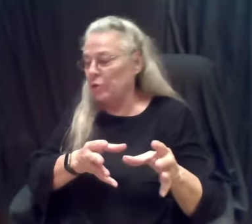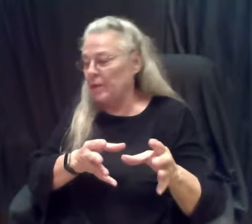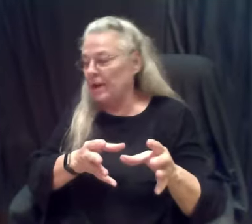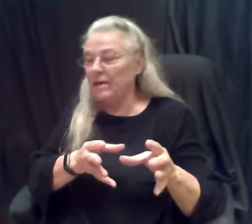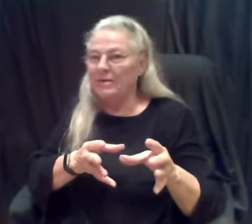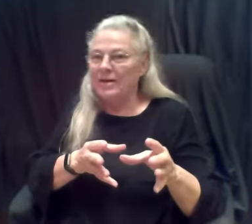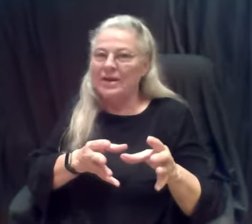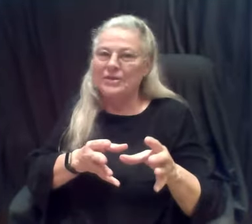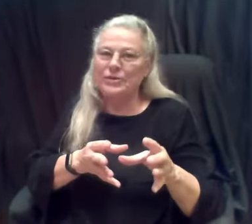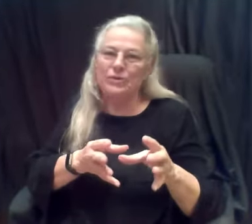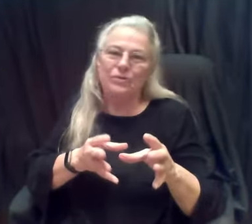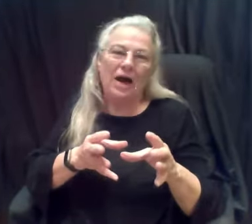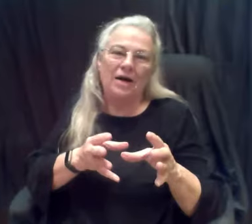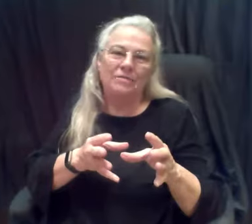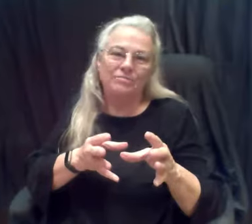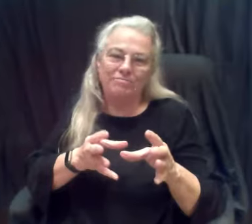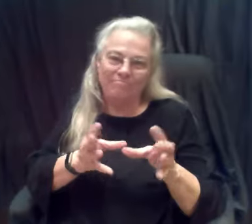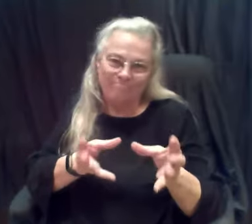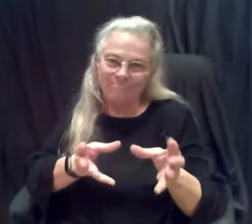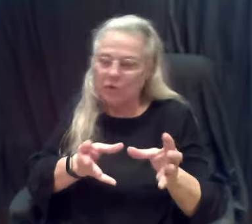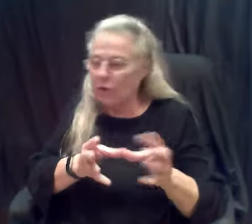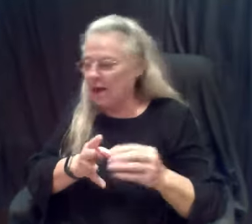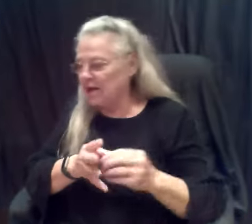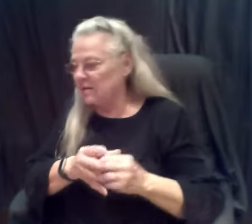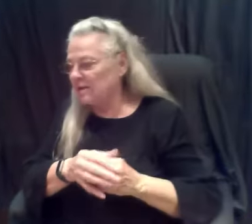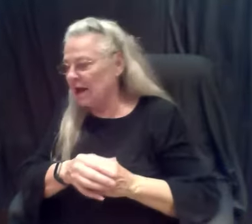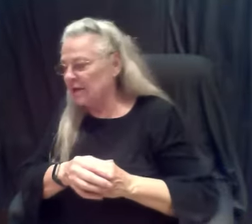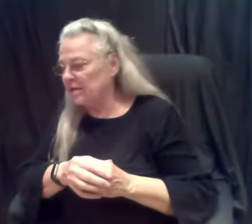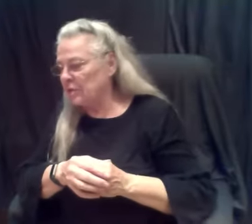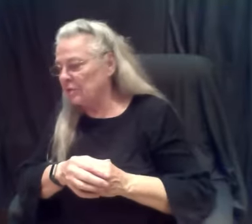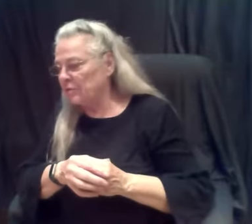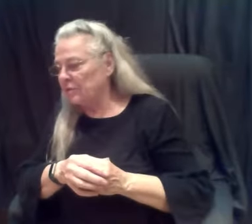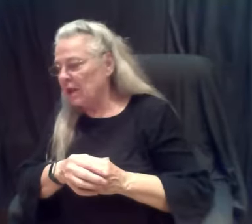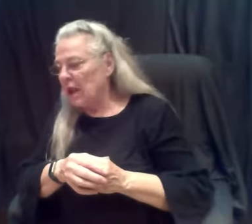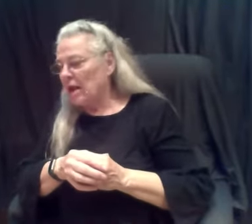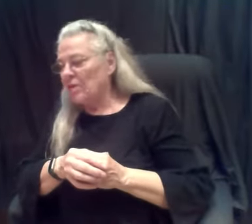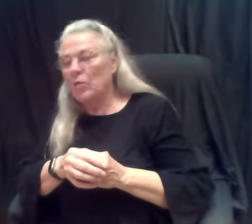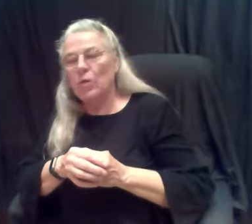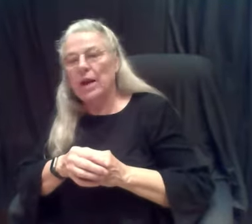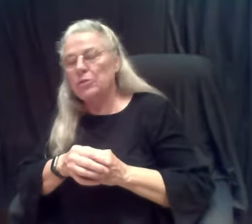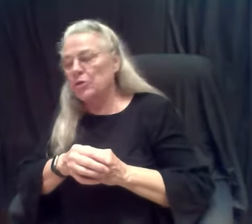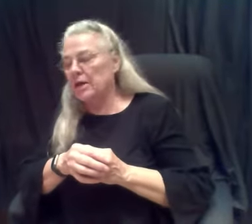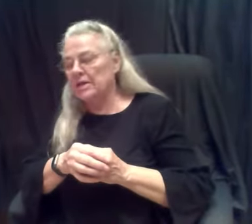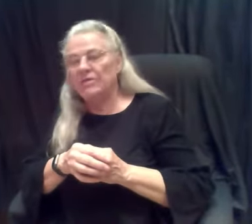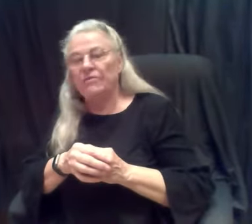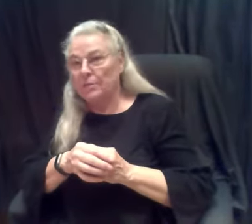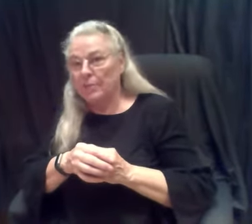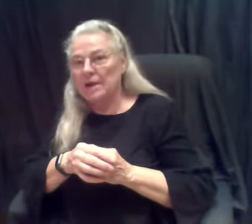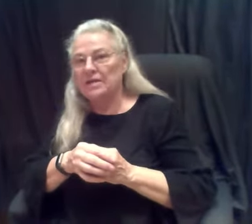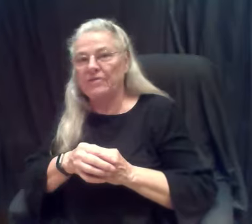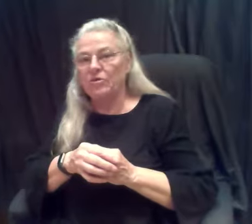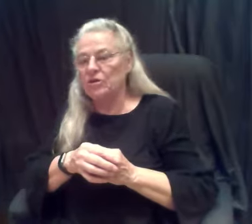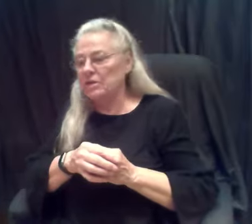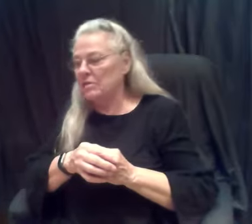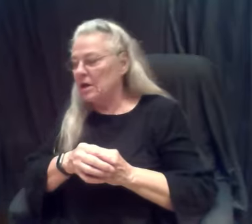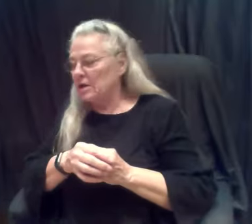begin to go ahead and sign this one. The one I'm doing is a very basic version,